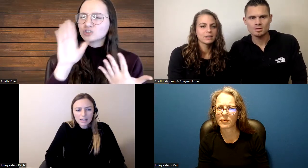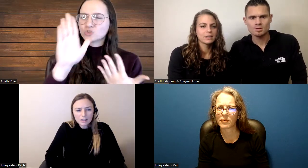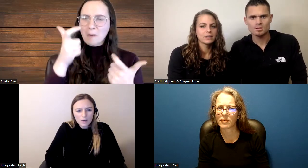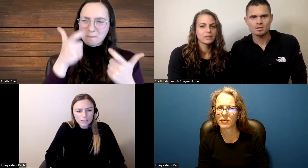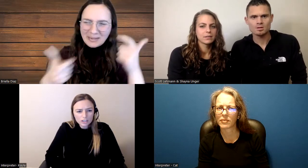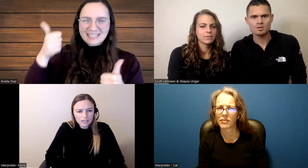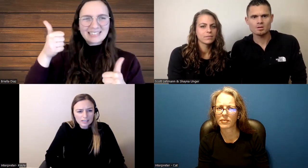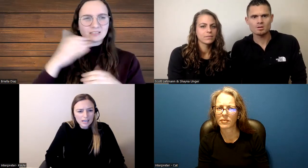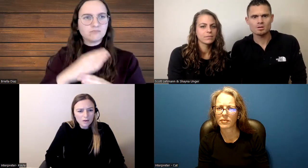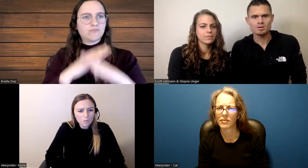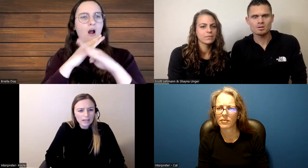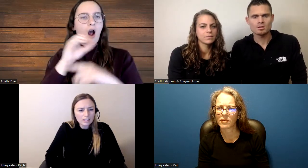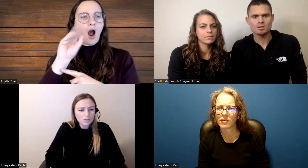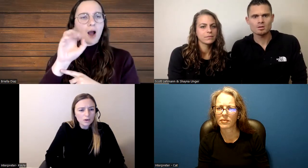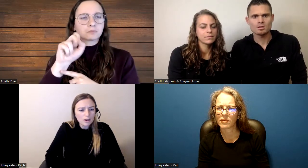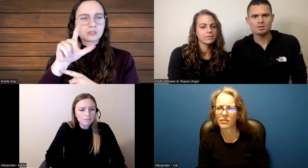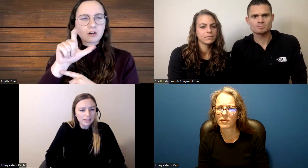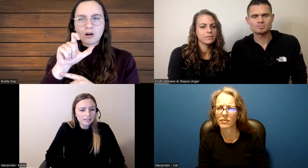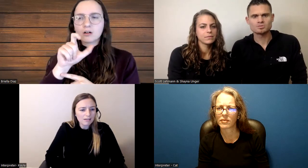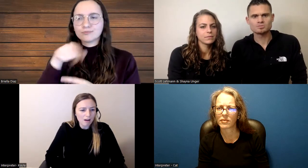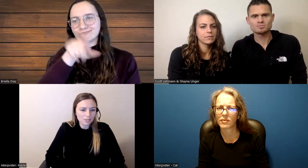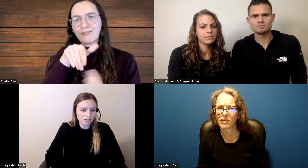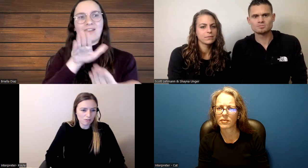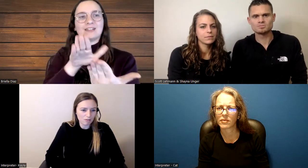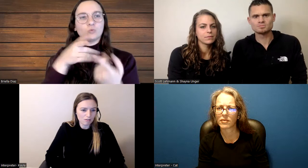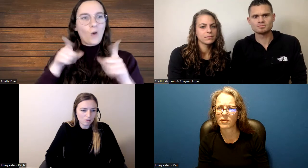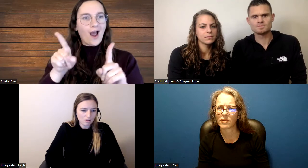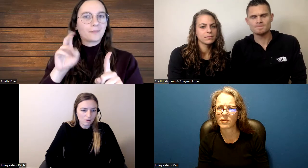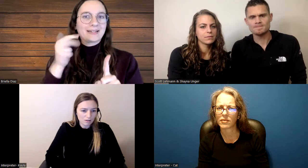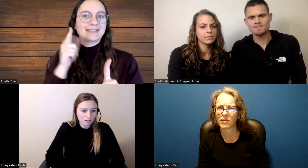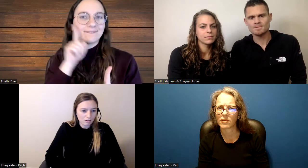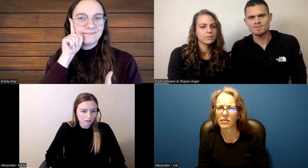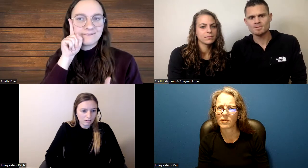Amanda had a question and said, what is your biggest obstacle